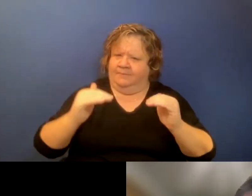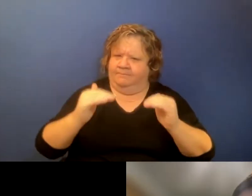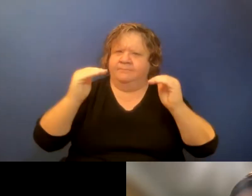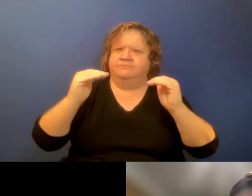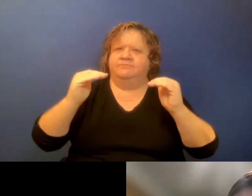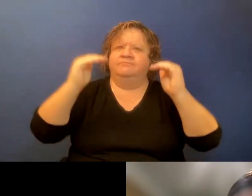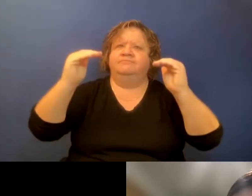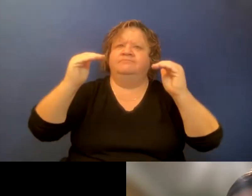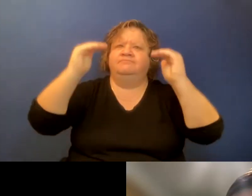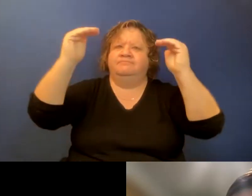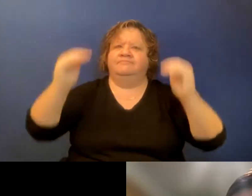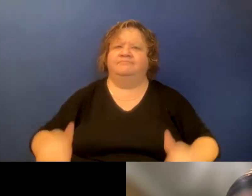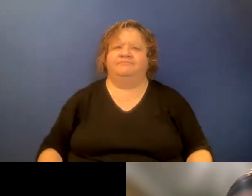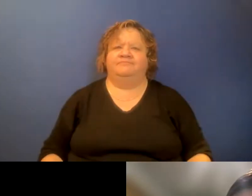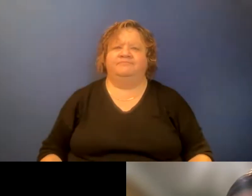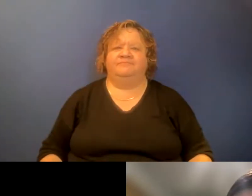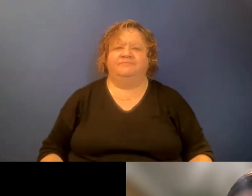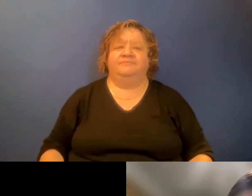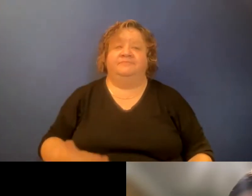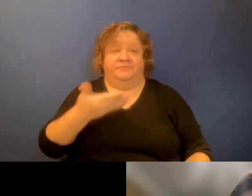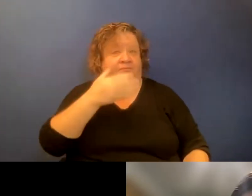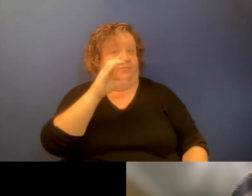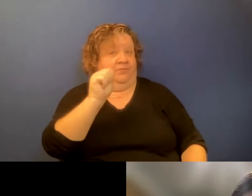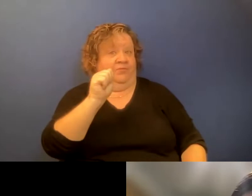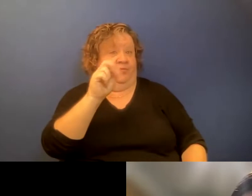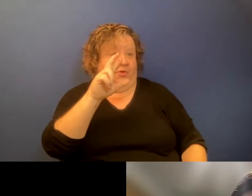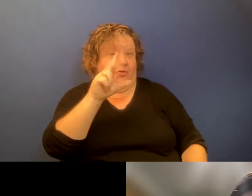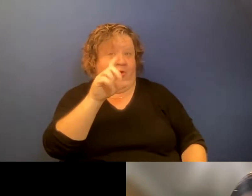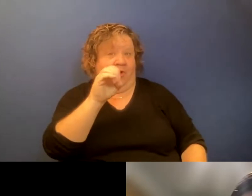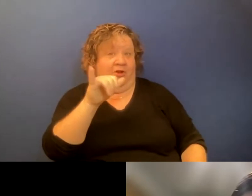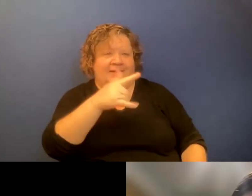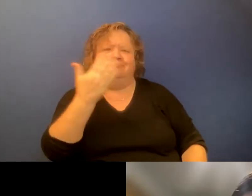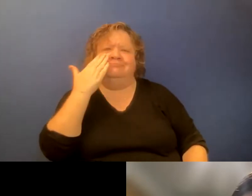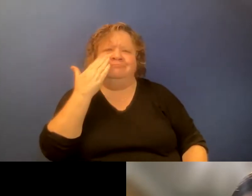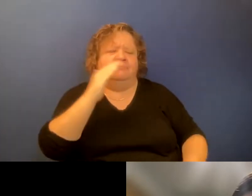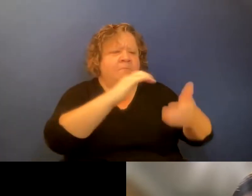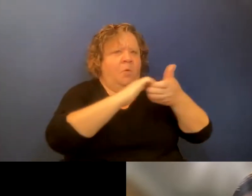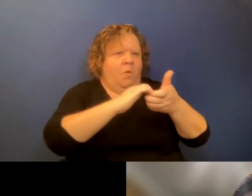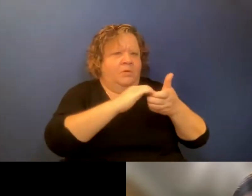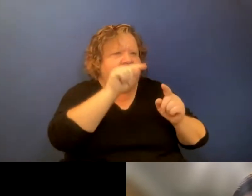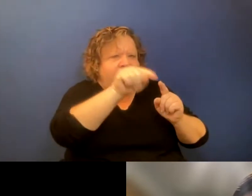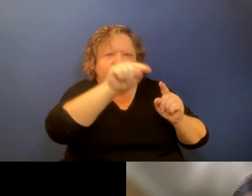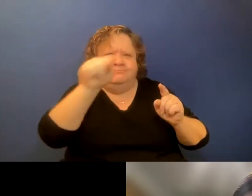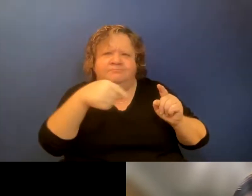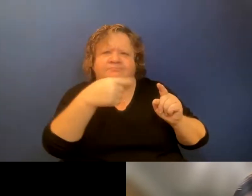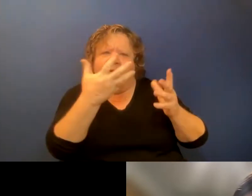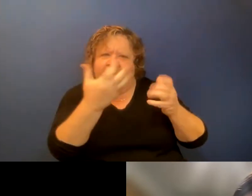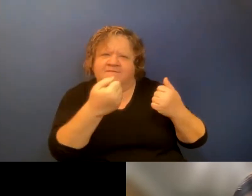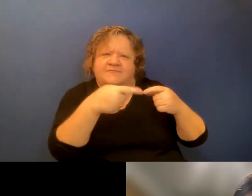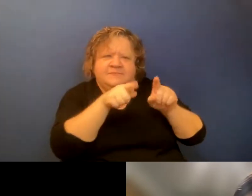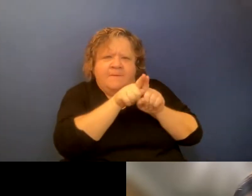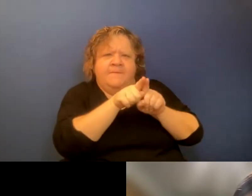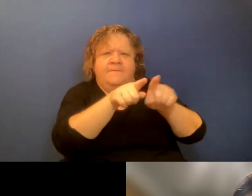that lots of organizations like ours have been working on issues around stigma and discrimination,